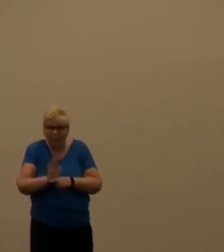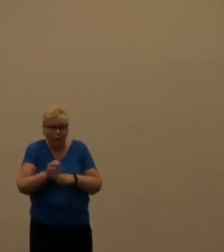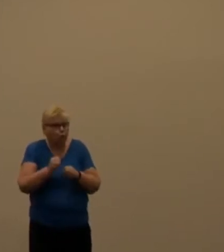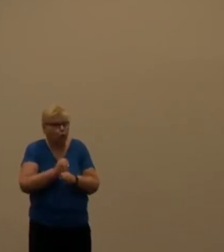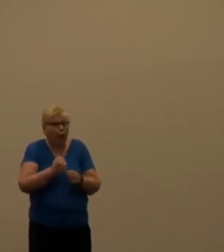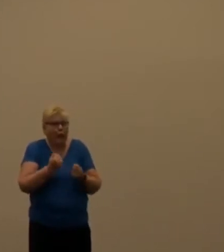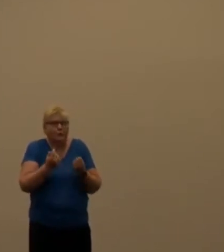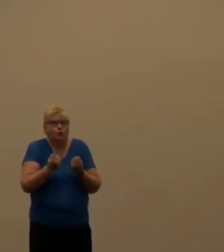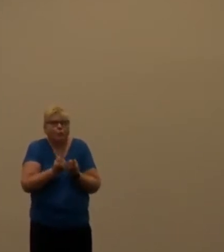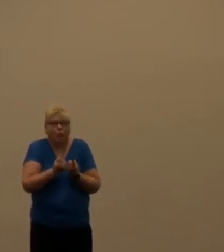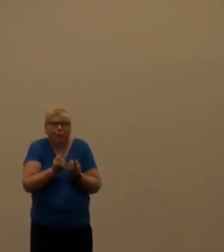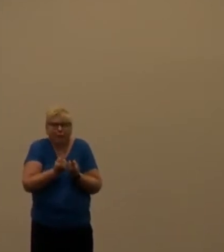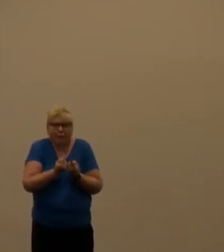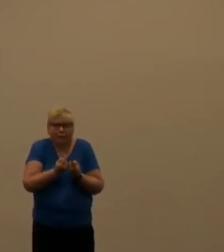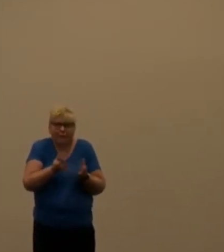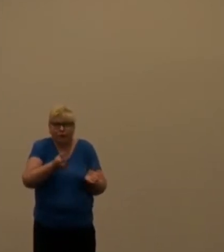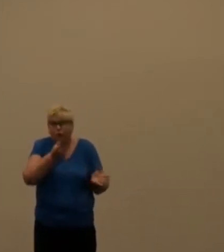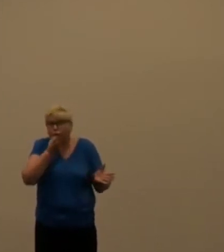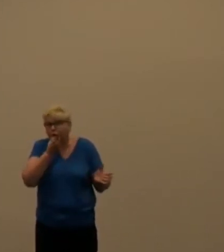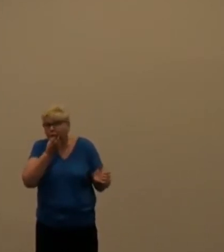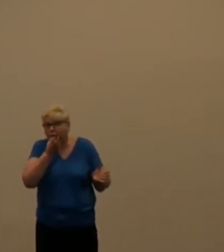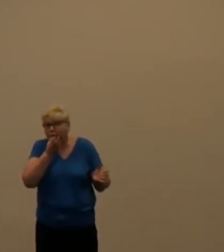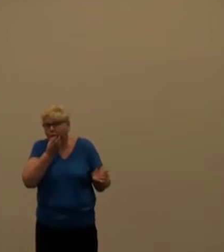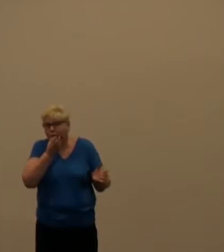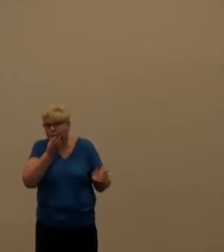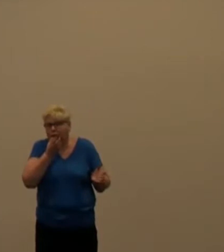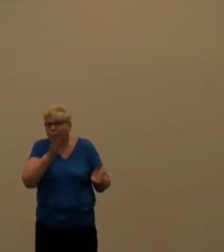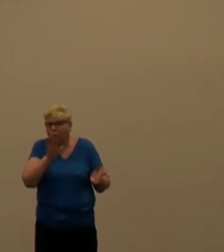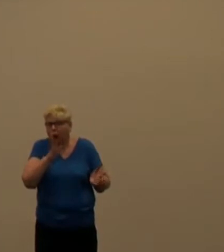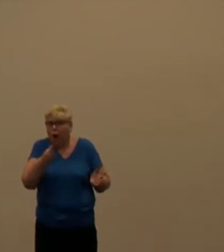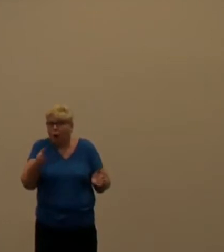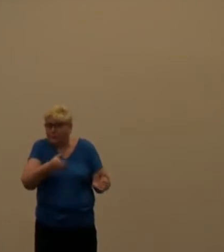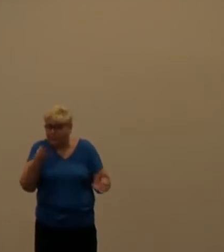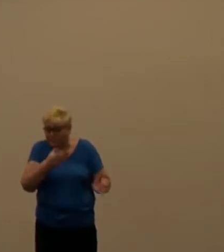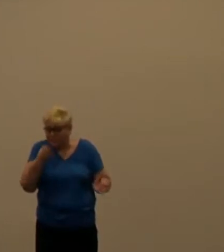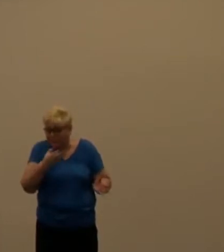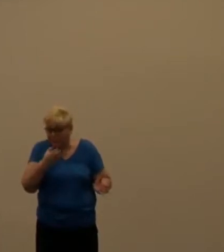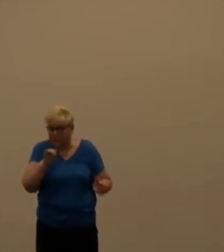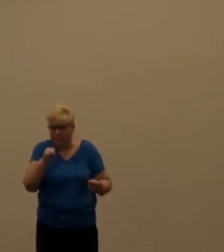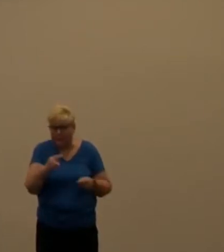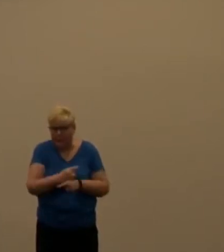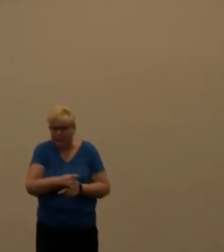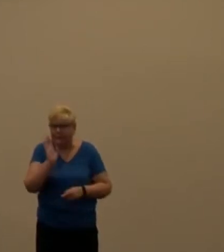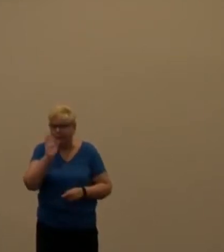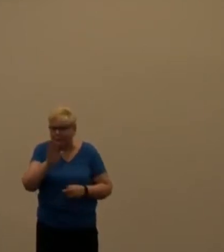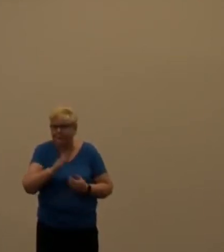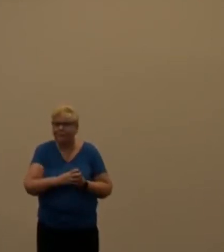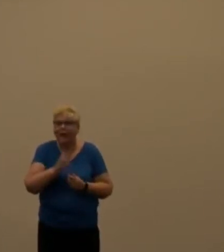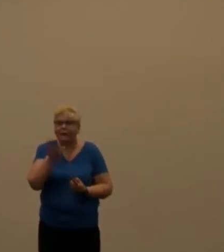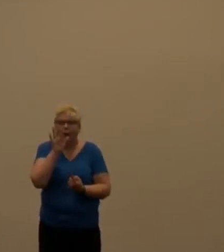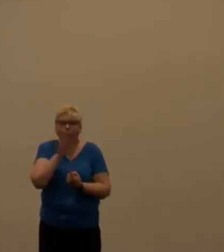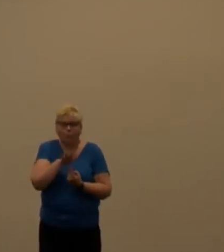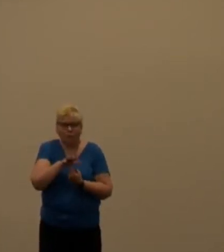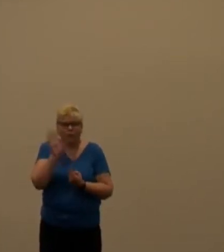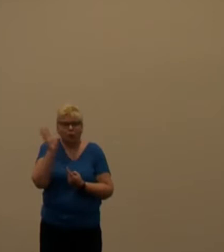have people talk, have a few drinks. A lot of drinks can also go wrong. But it's important, the